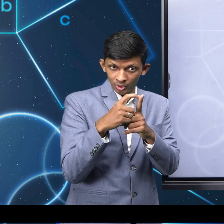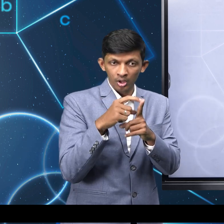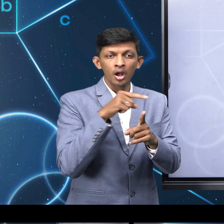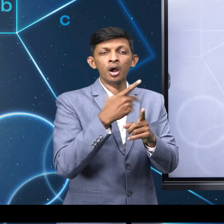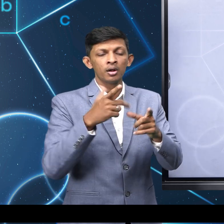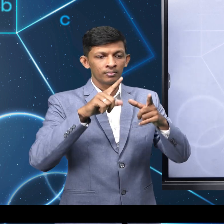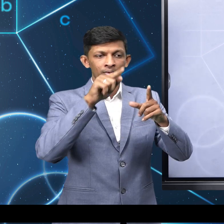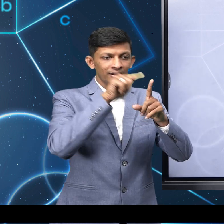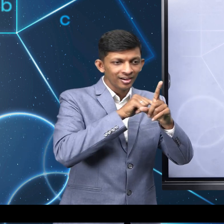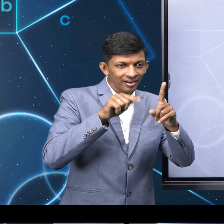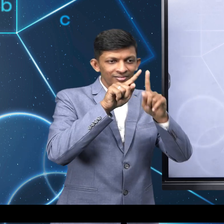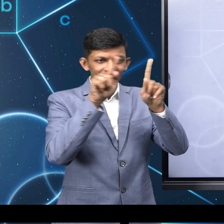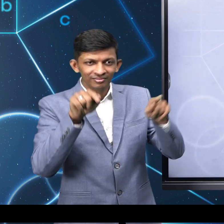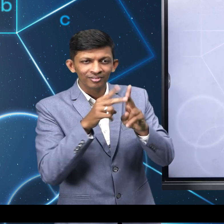2D shapes,